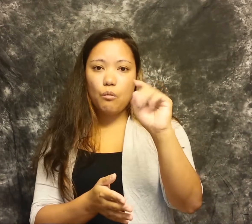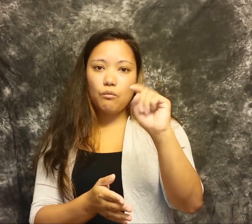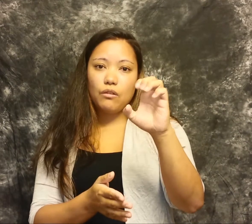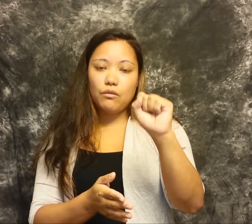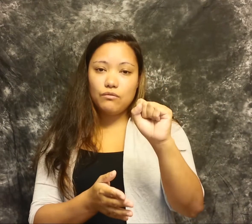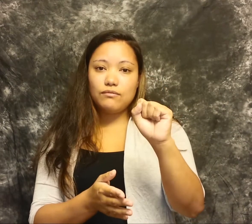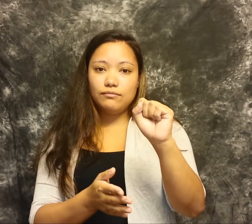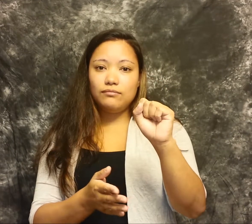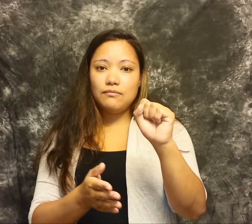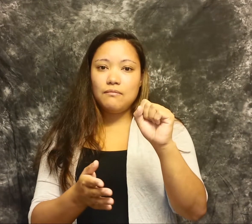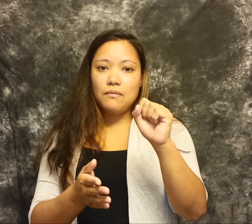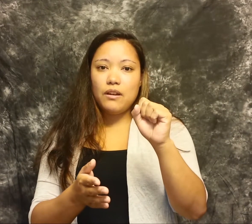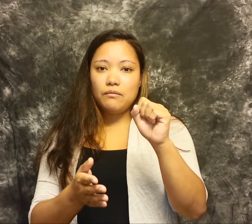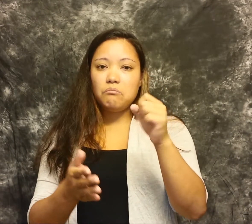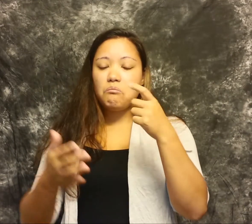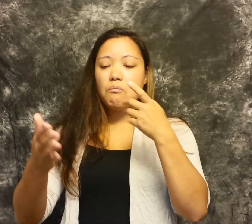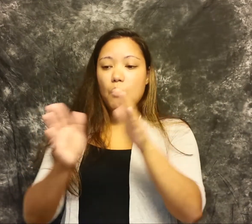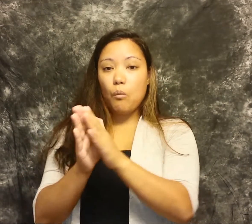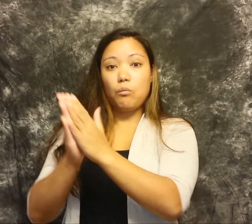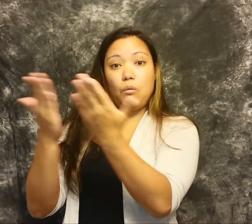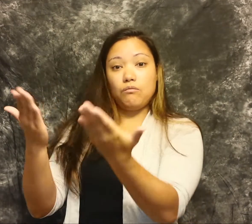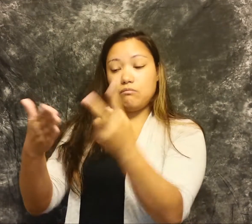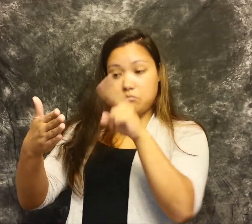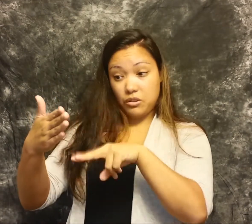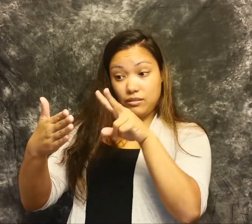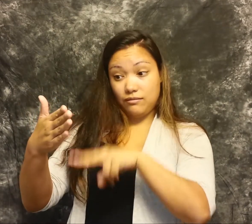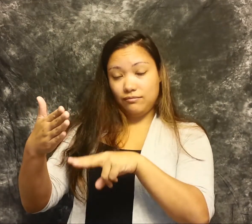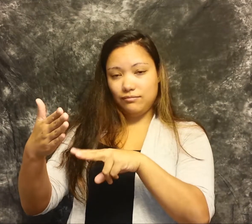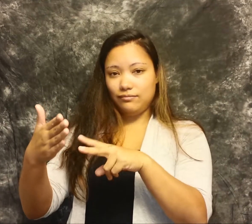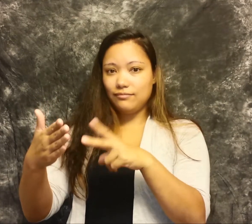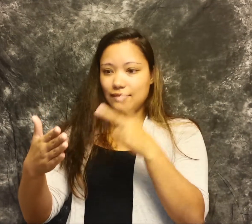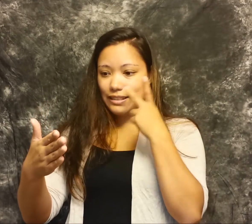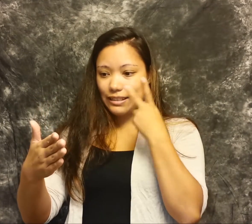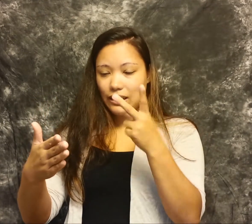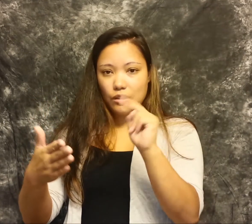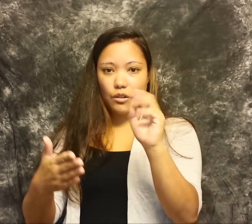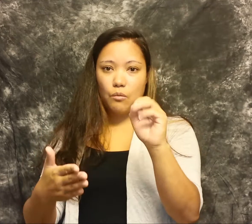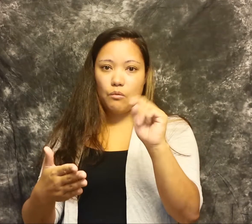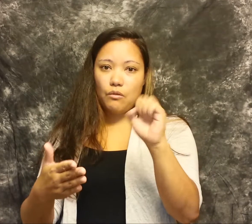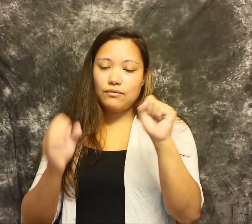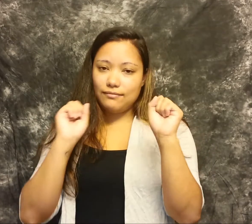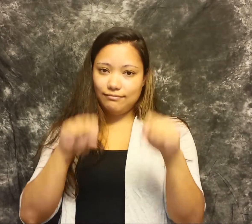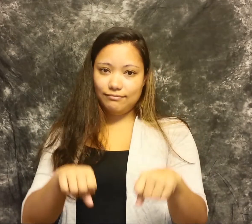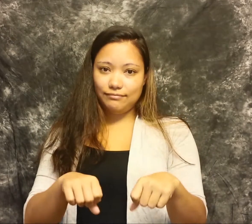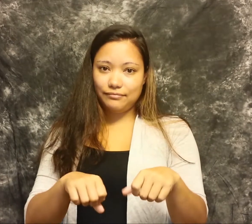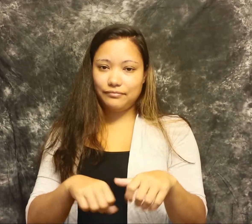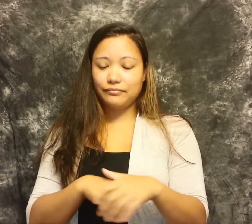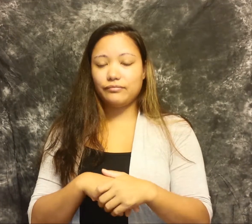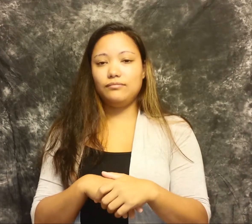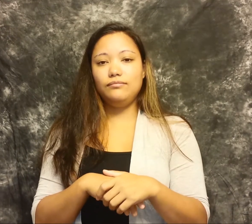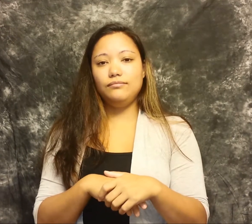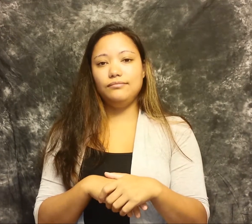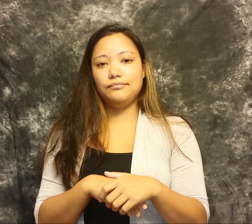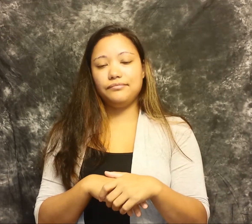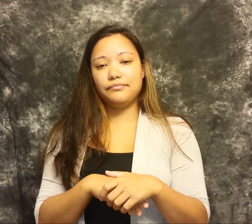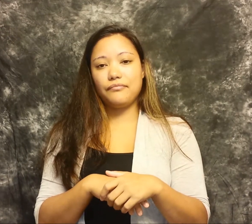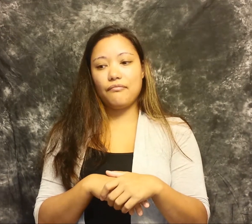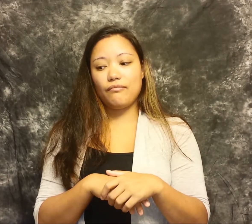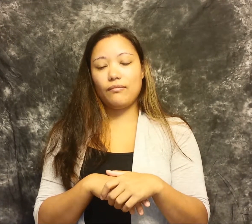comes, it's still fresh in your mind. That's the goal, okay? So, as I mentioned a few minutes ago, I'm going to give you a handout